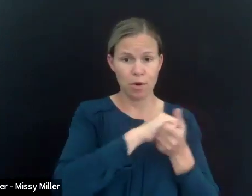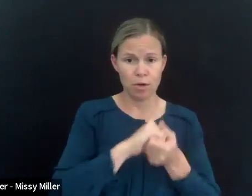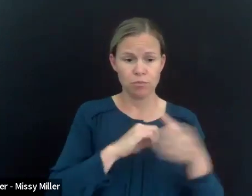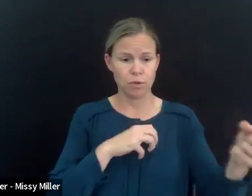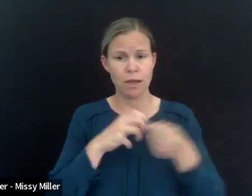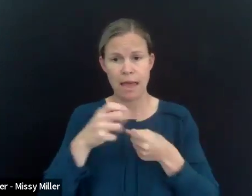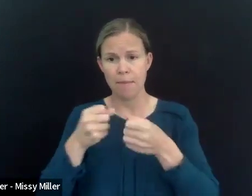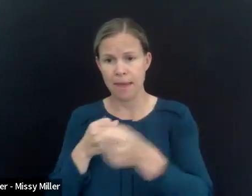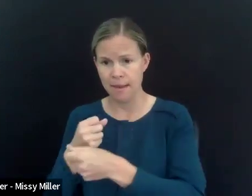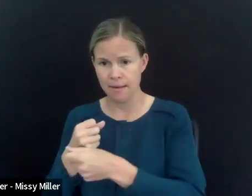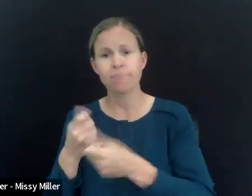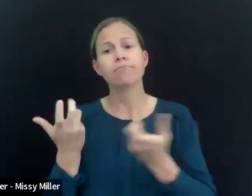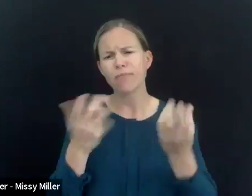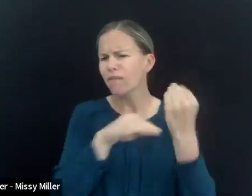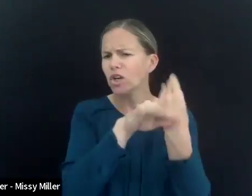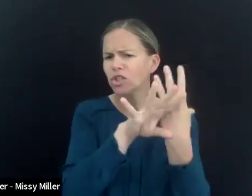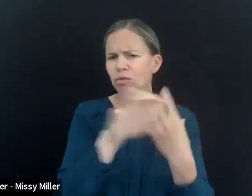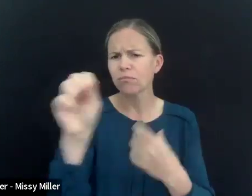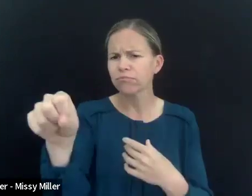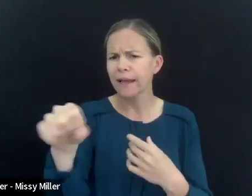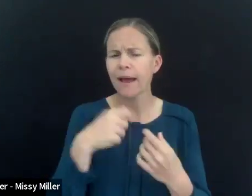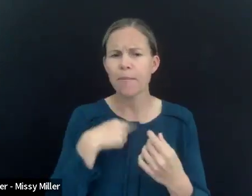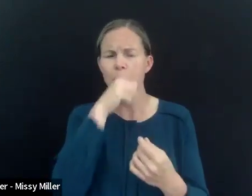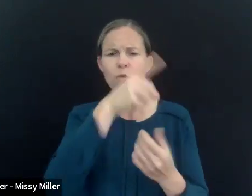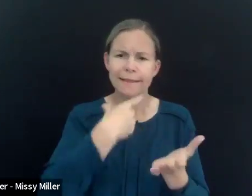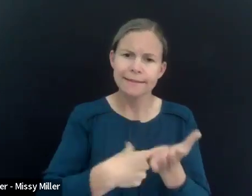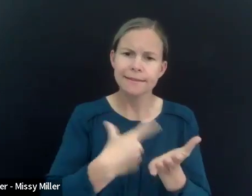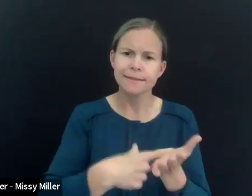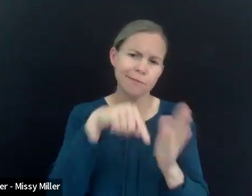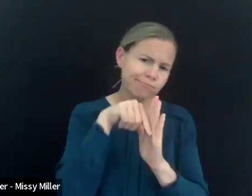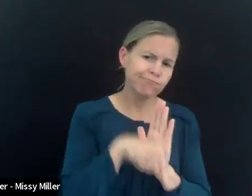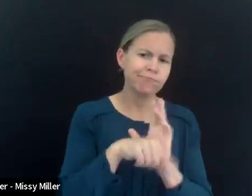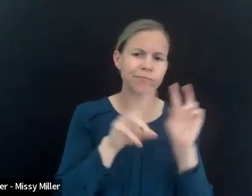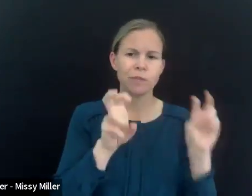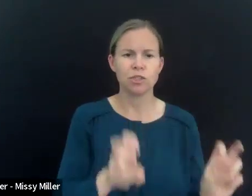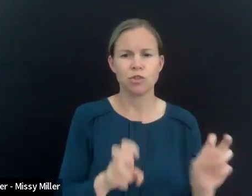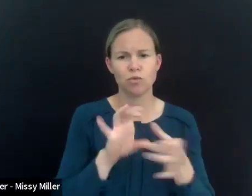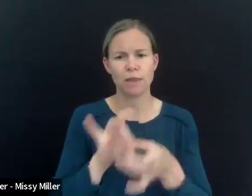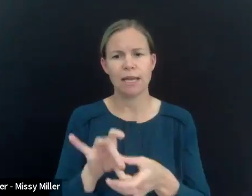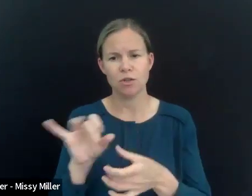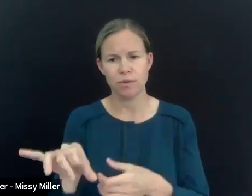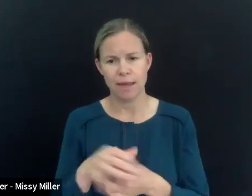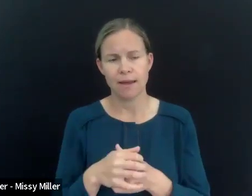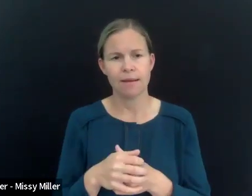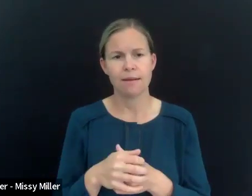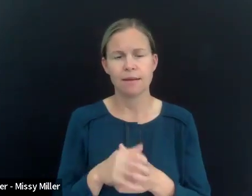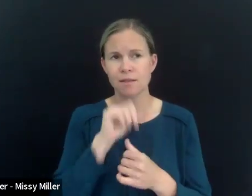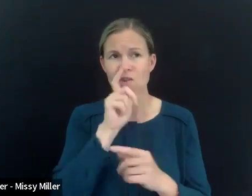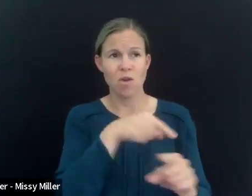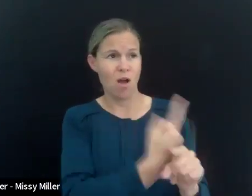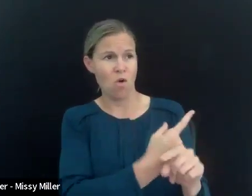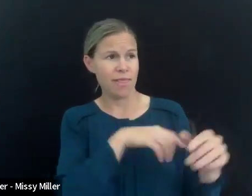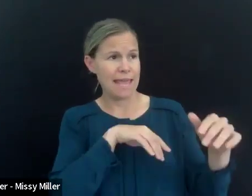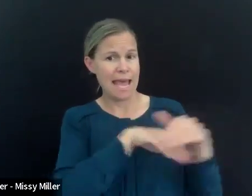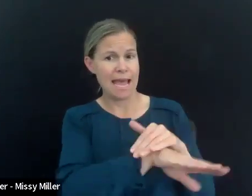Alliance virtually to really discuss a lot of these issues around just not only